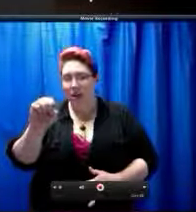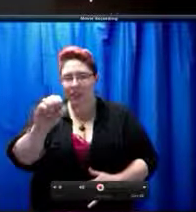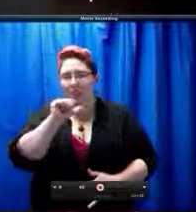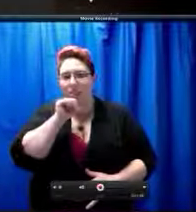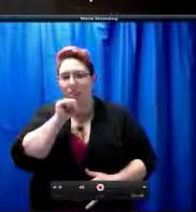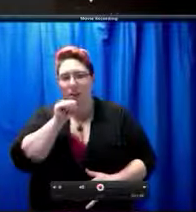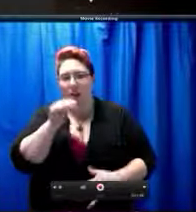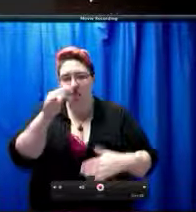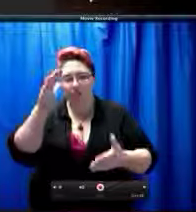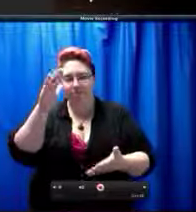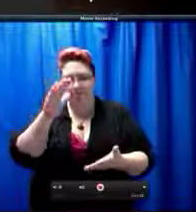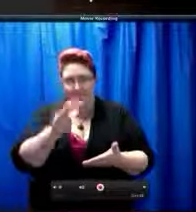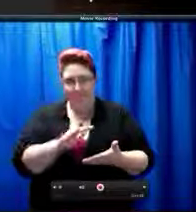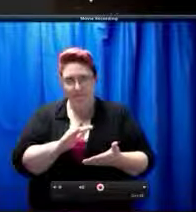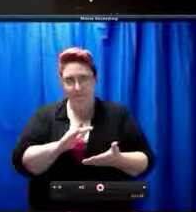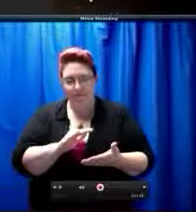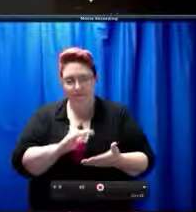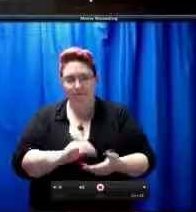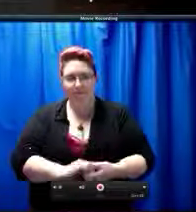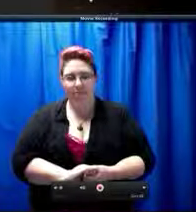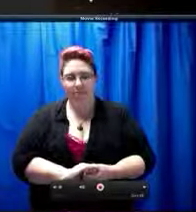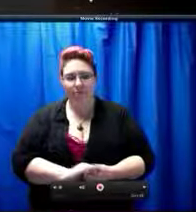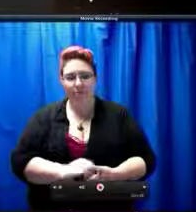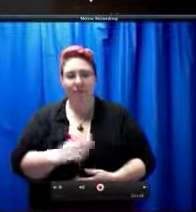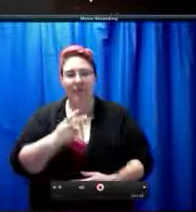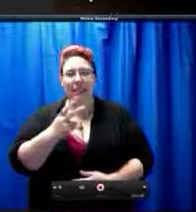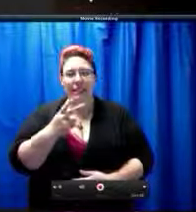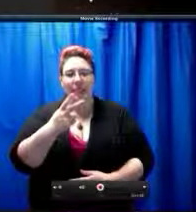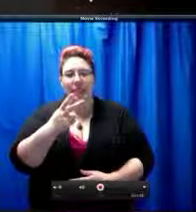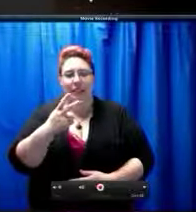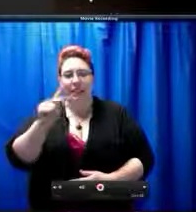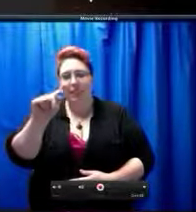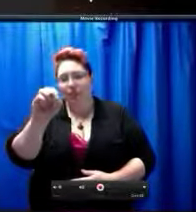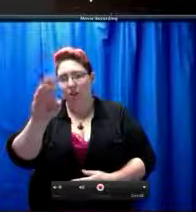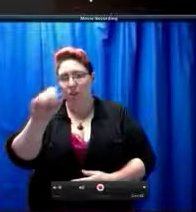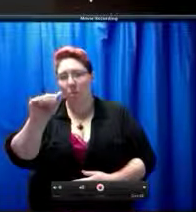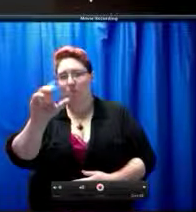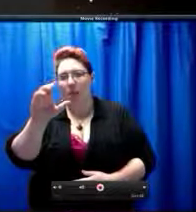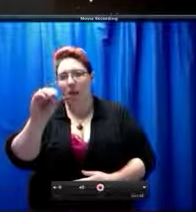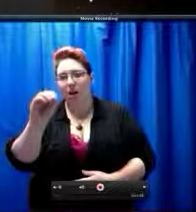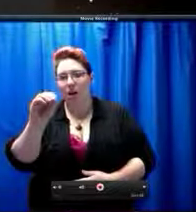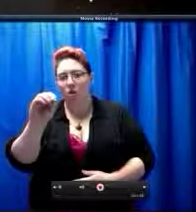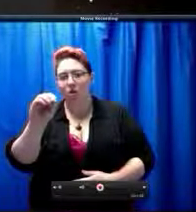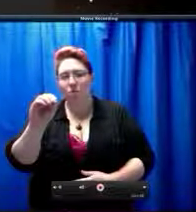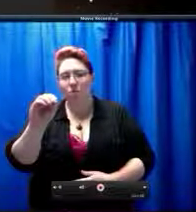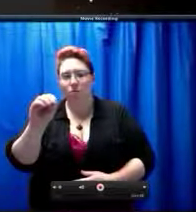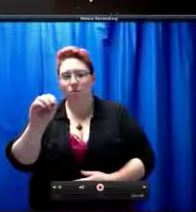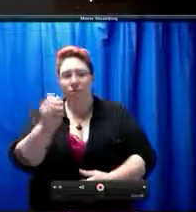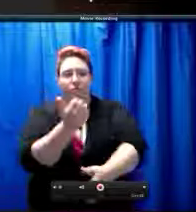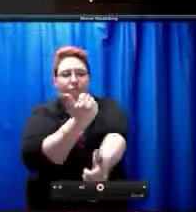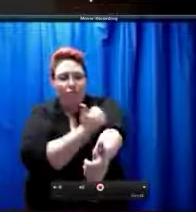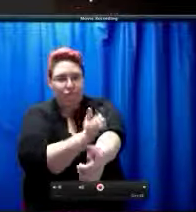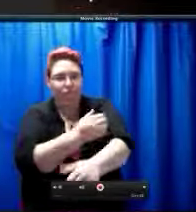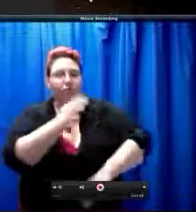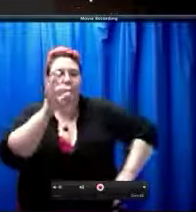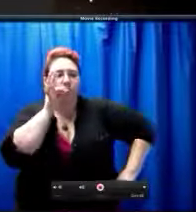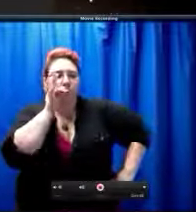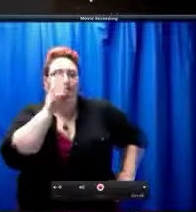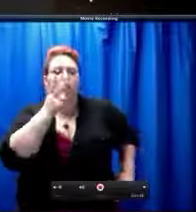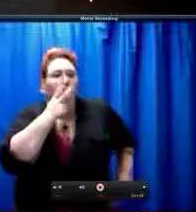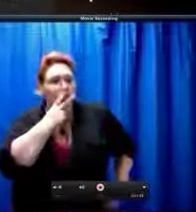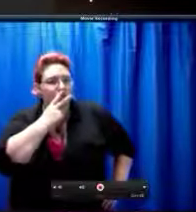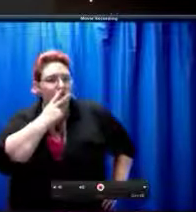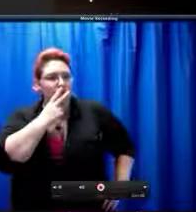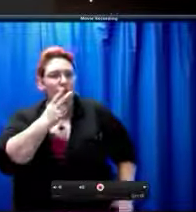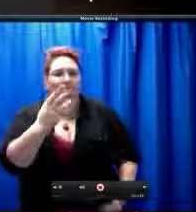use, alcohol use, dipping, drugs, those kind of things, those are usually what we all think about. However,